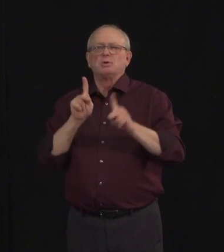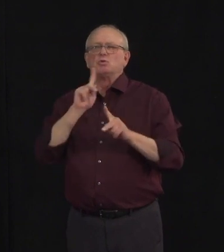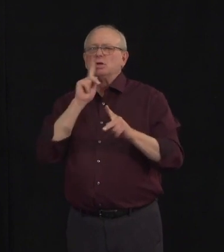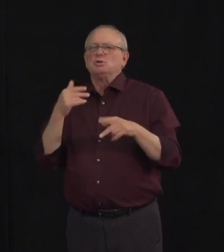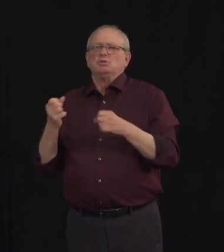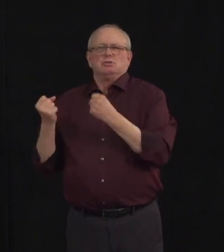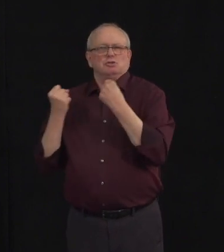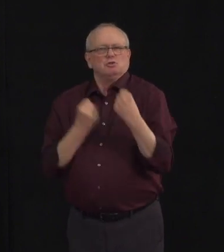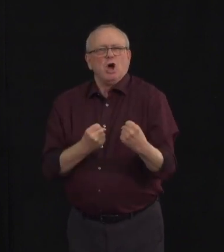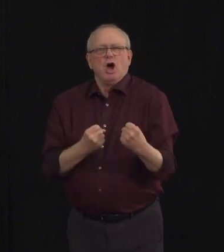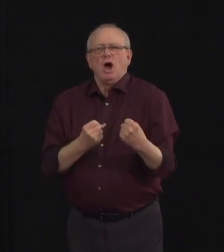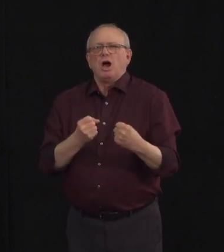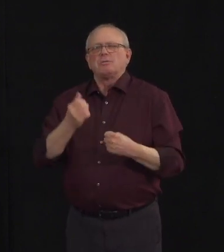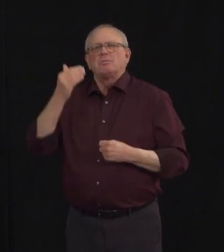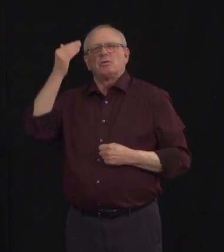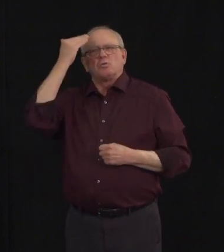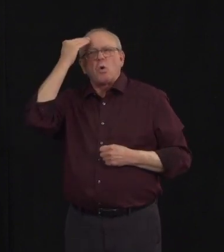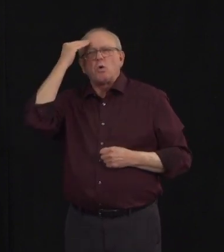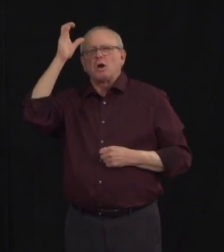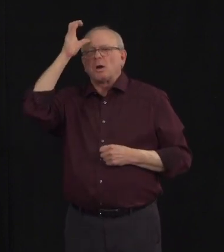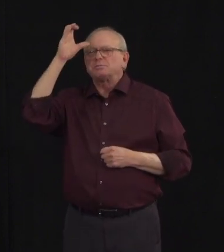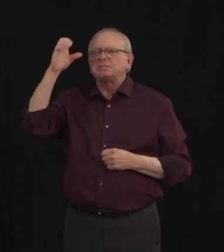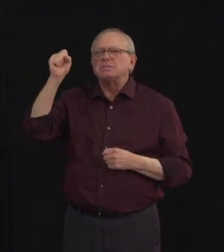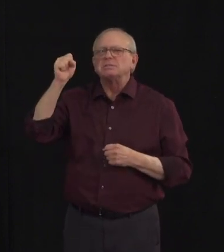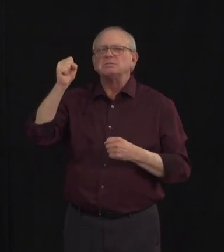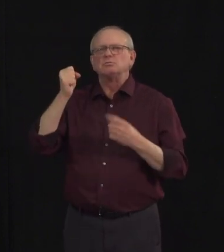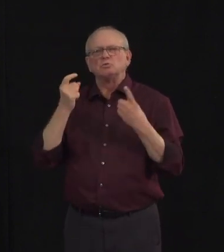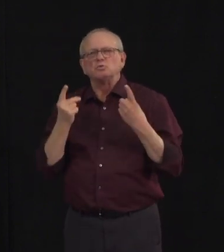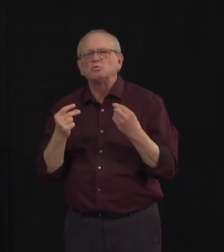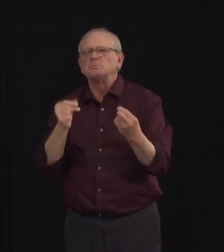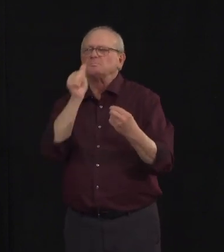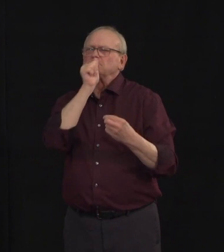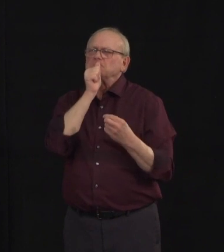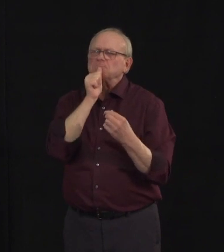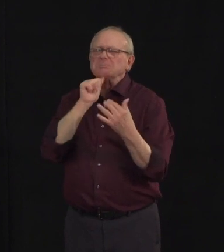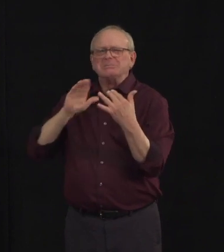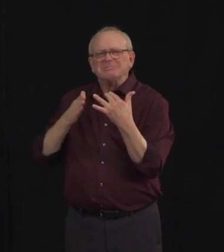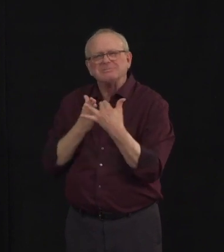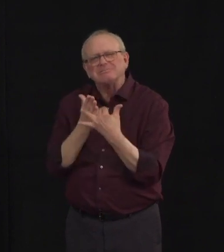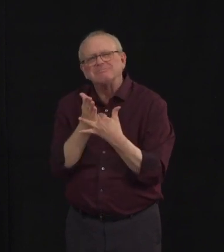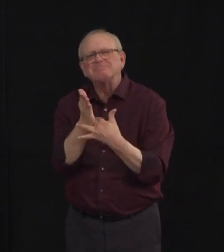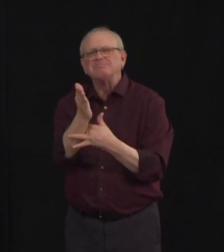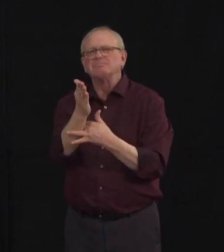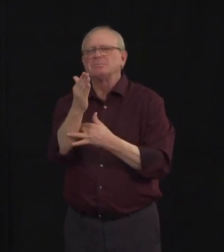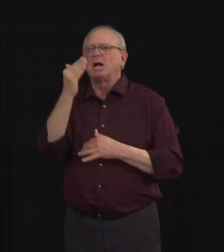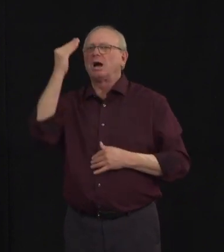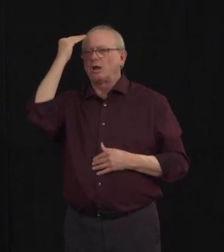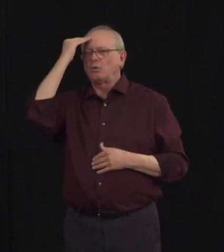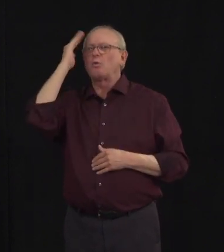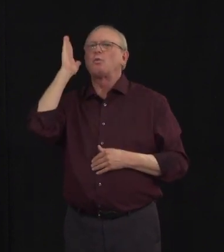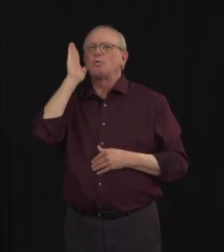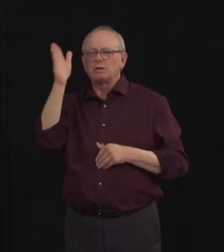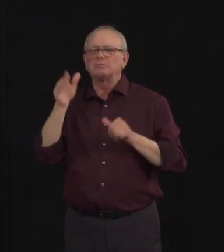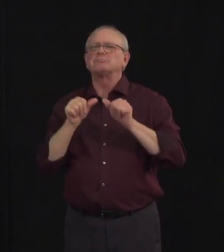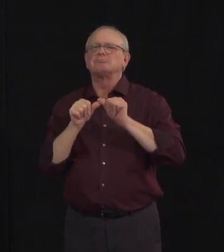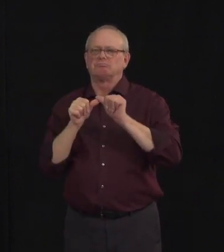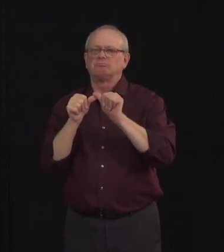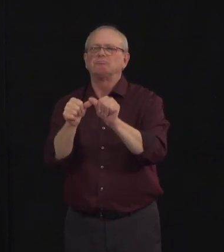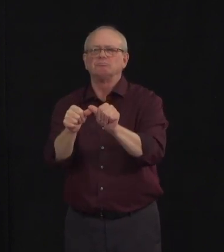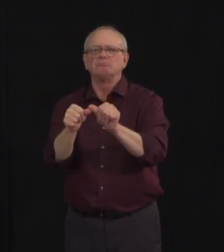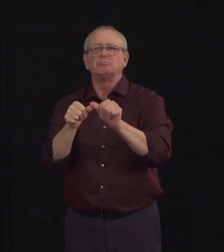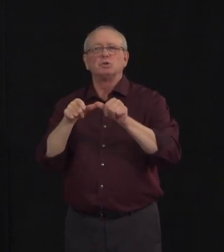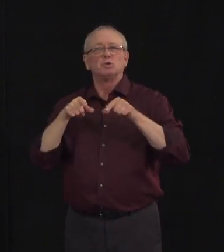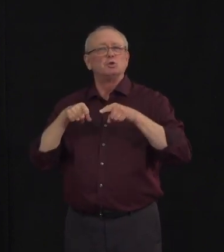pandemic. Even during the hardest of times, Albertans have always stepped up to meet the challenge with innovation and